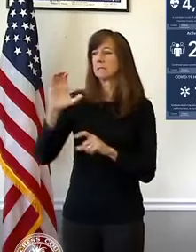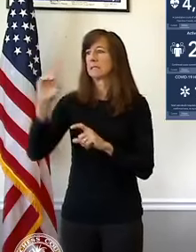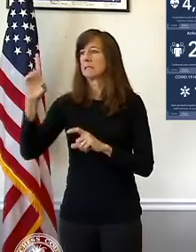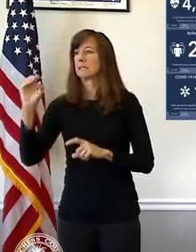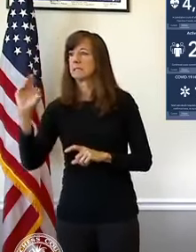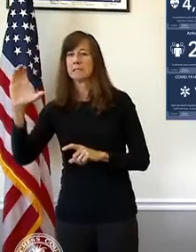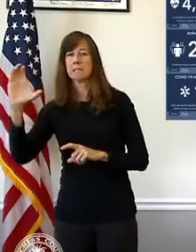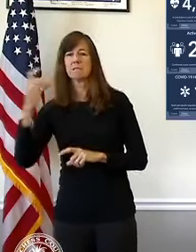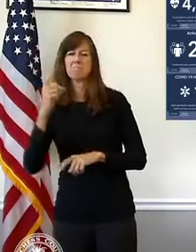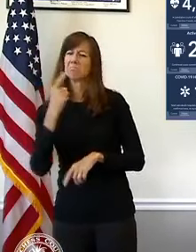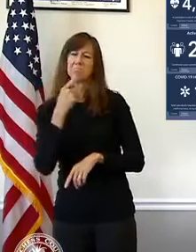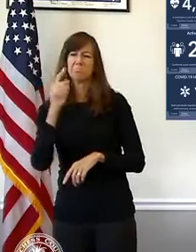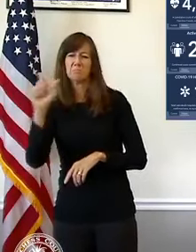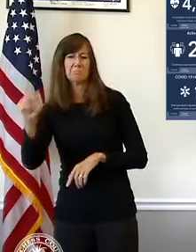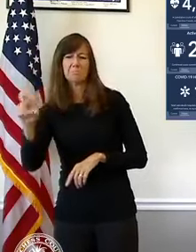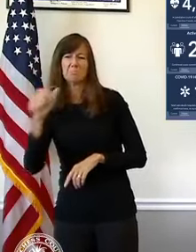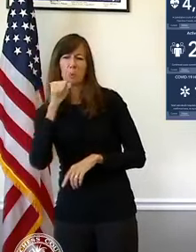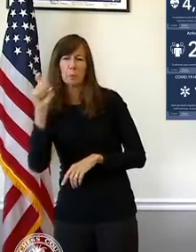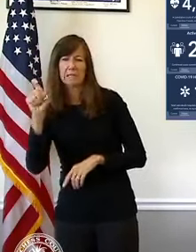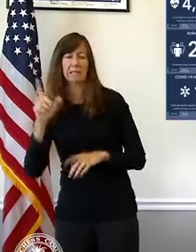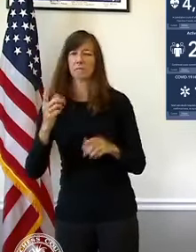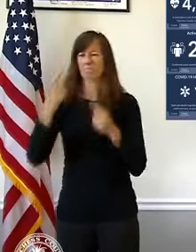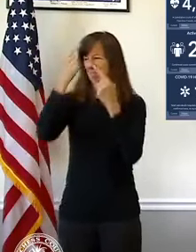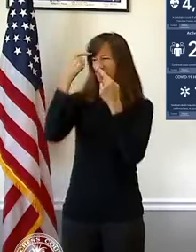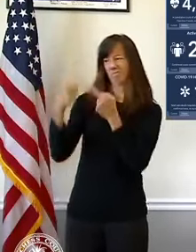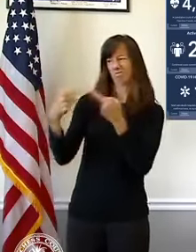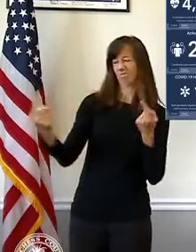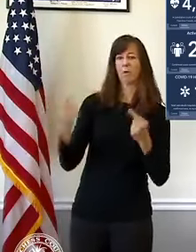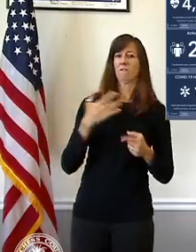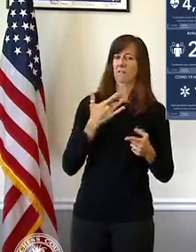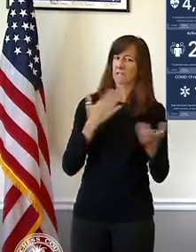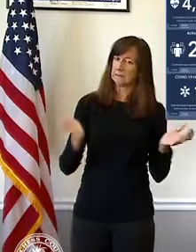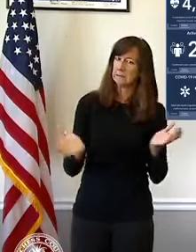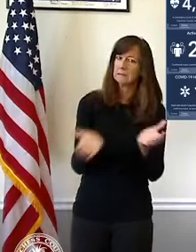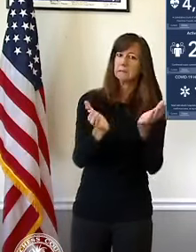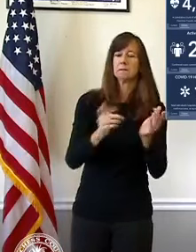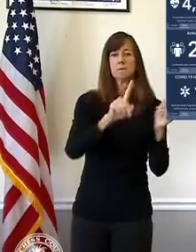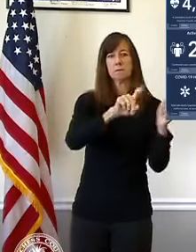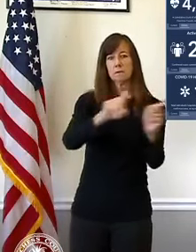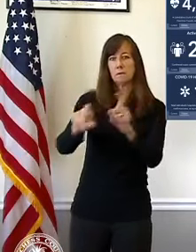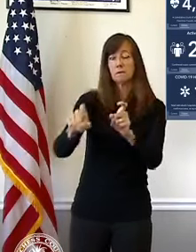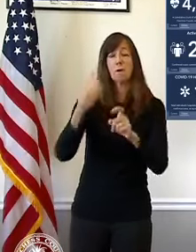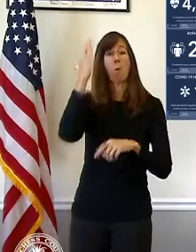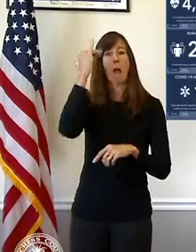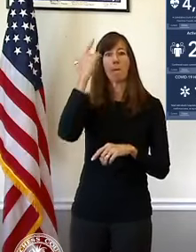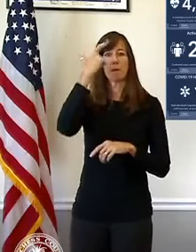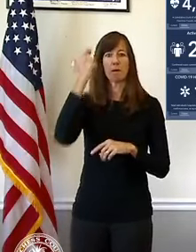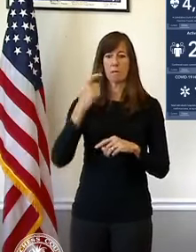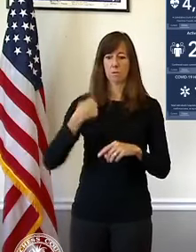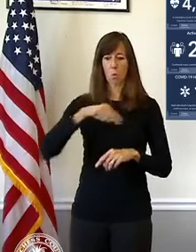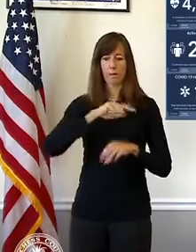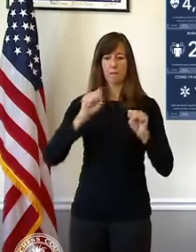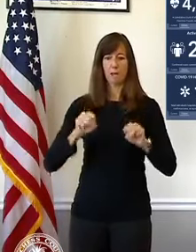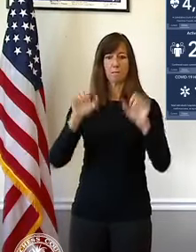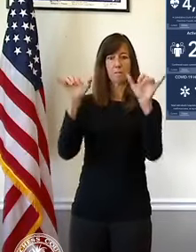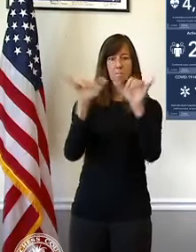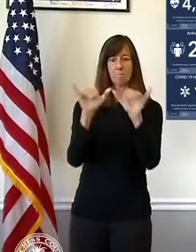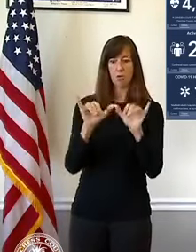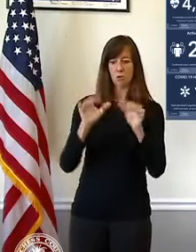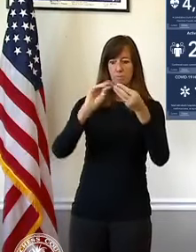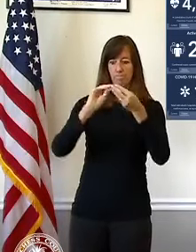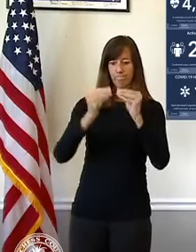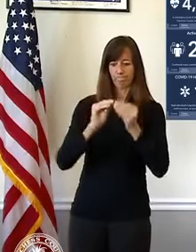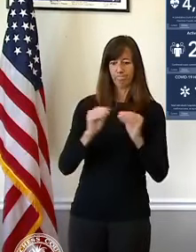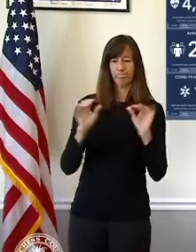health, but also from our perspective, it's the way in which we get to measure how we're doing region-wide, statewide. And so